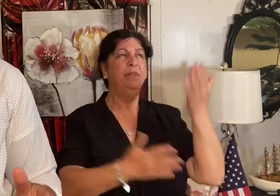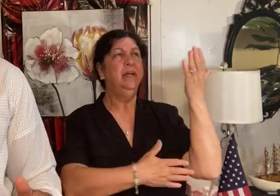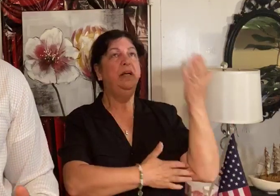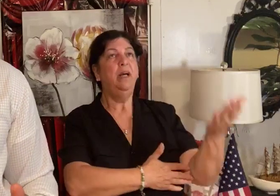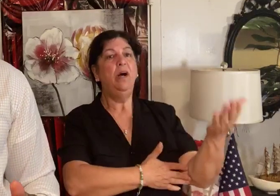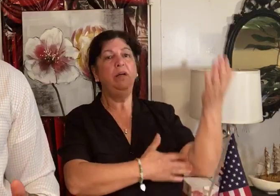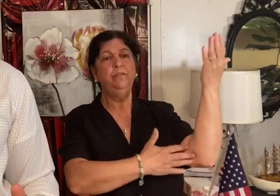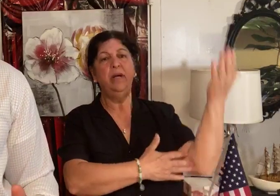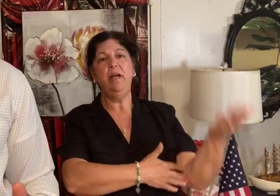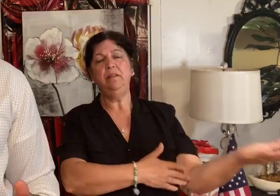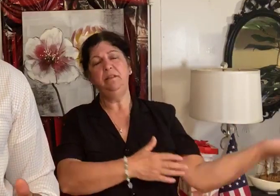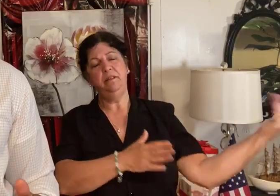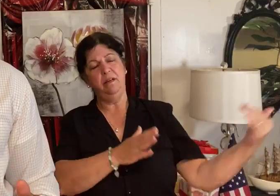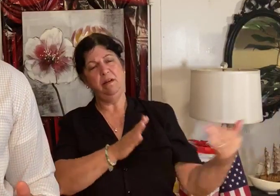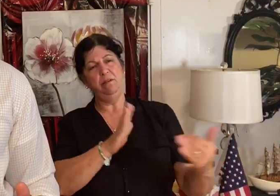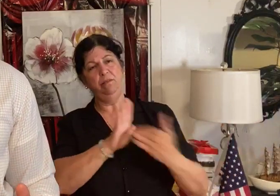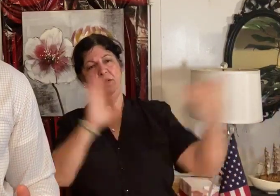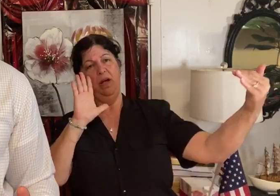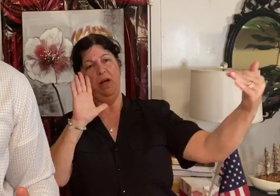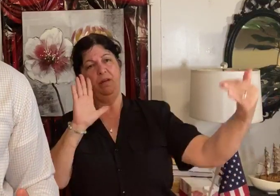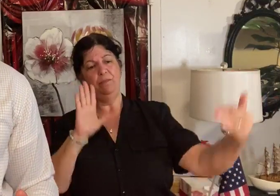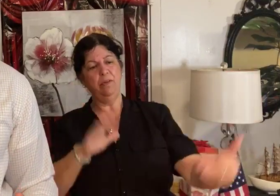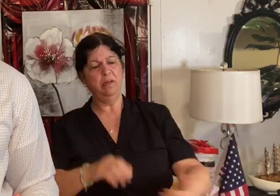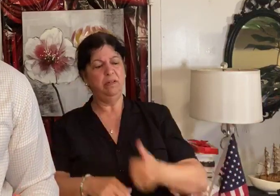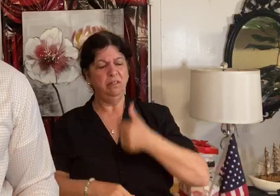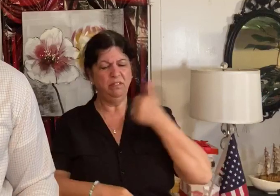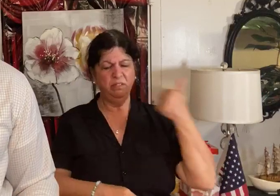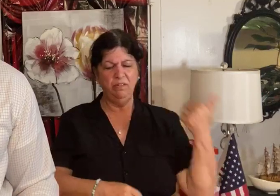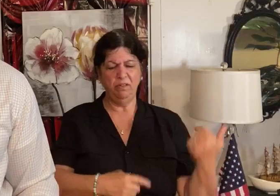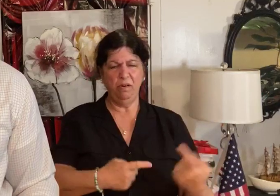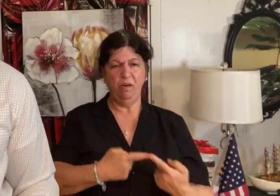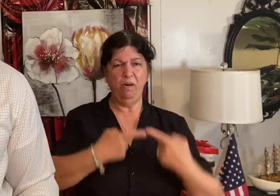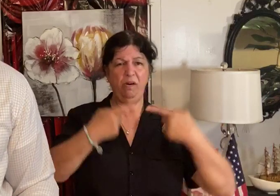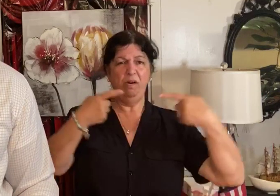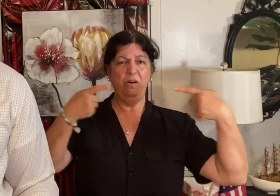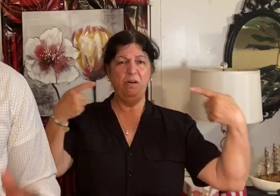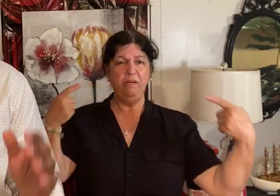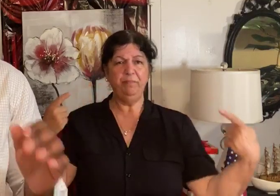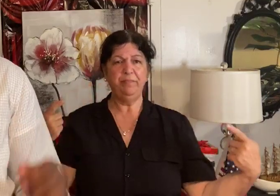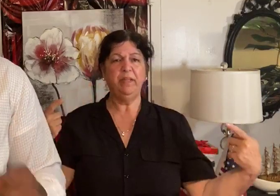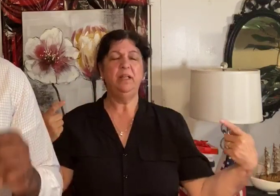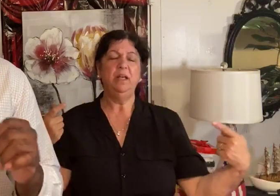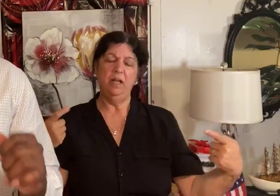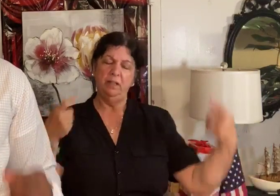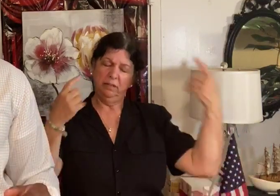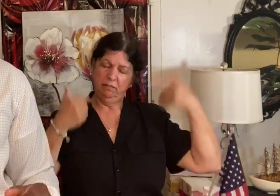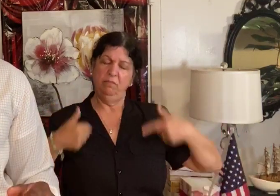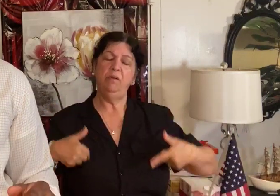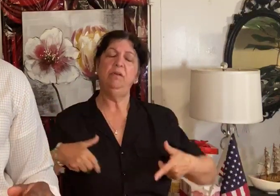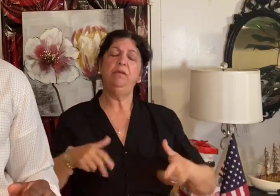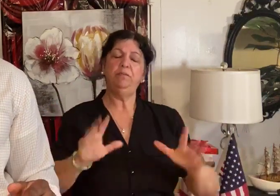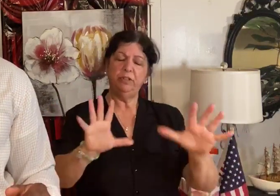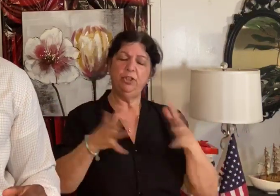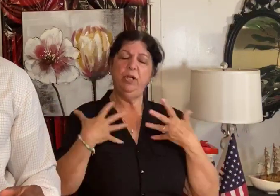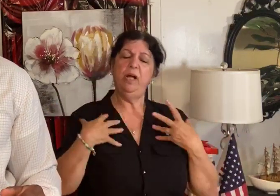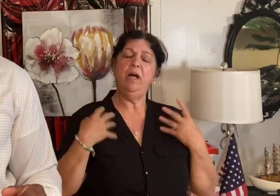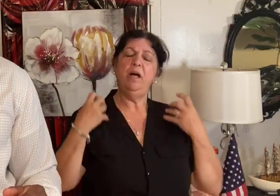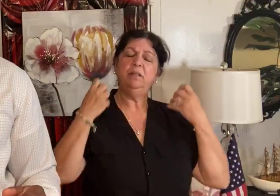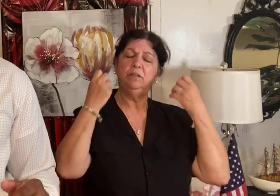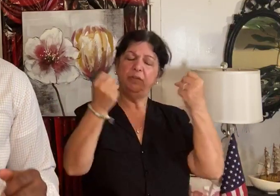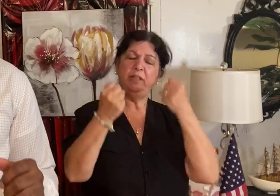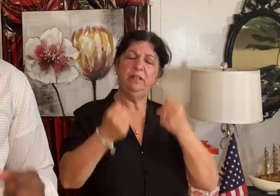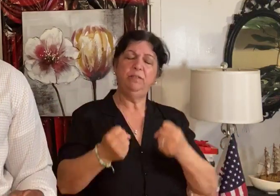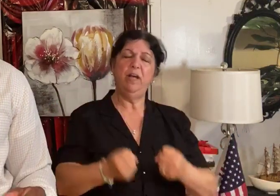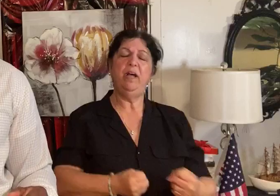him against unnumbered foes. Let courage